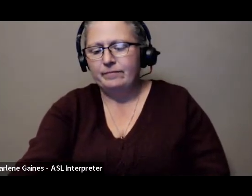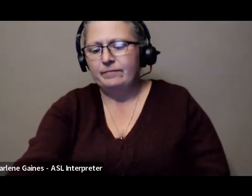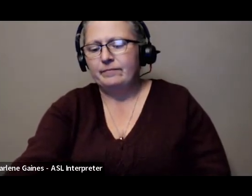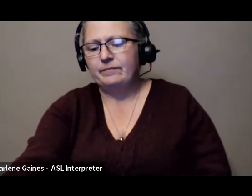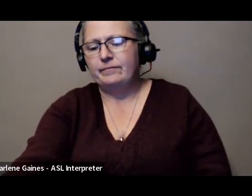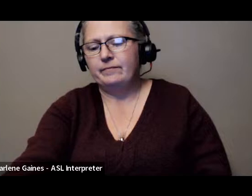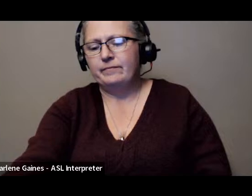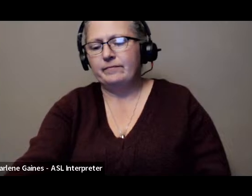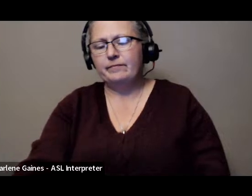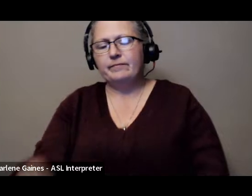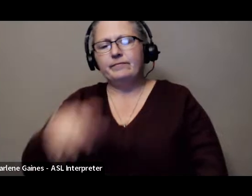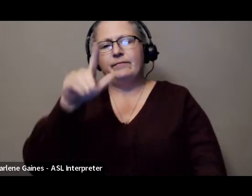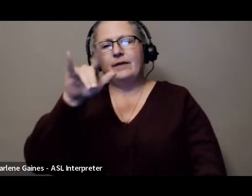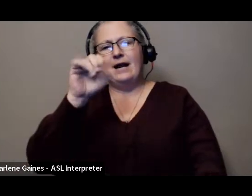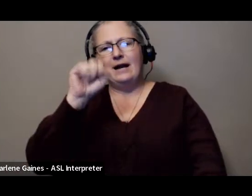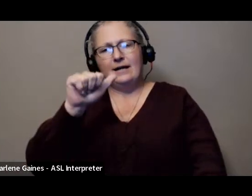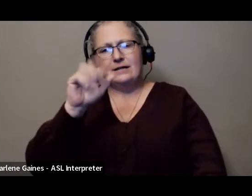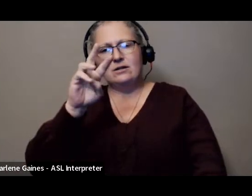No, Lisa Wright? no.